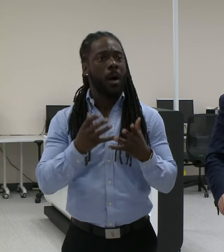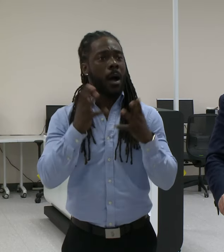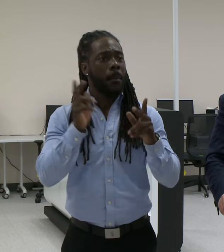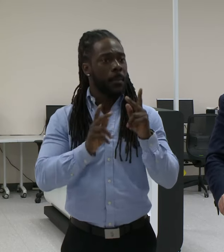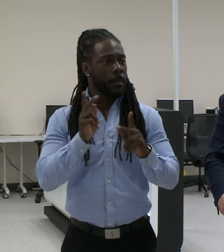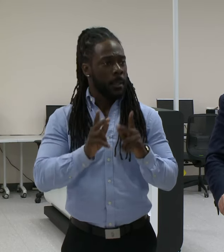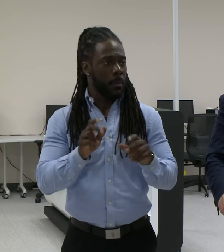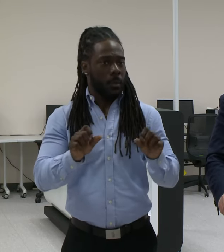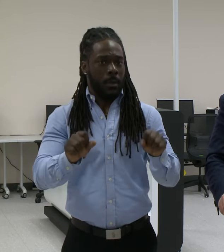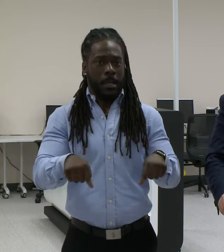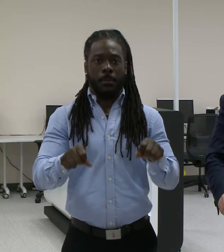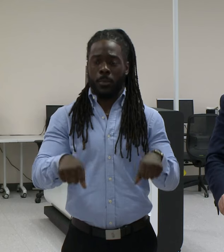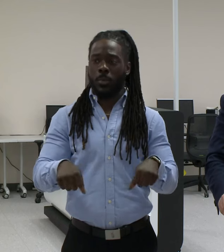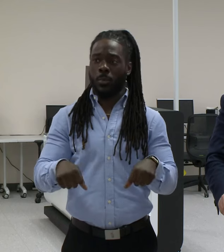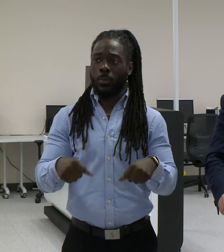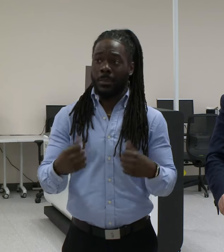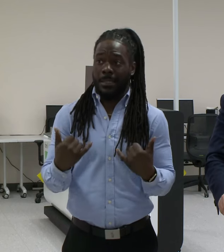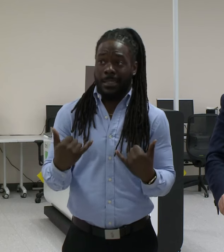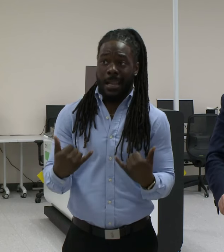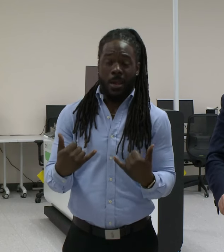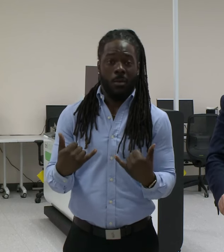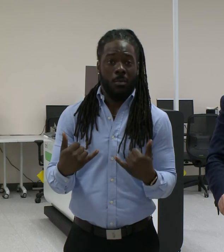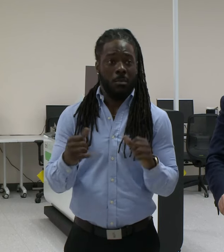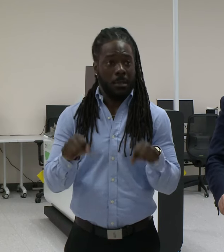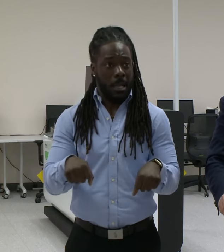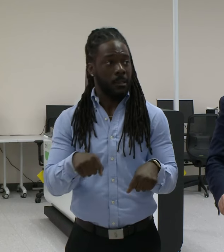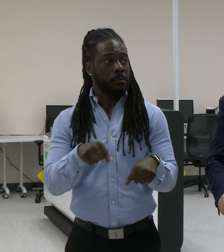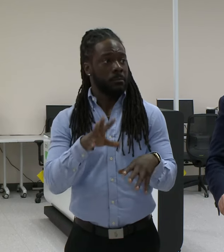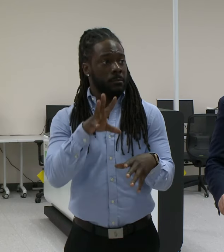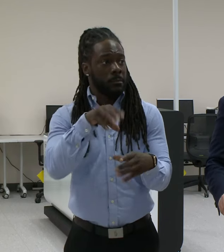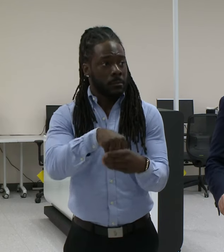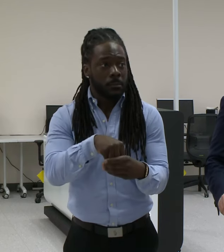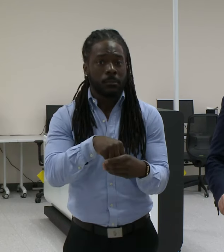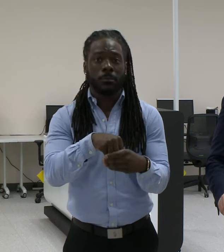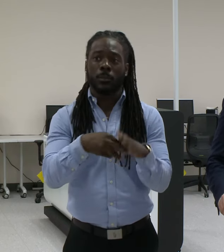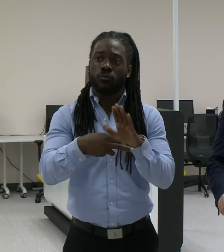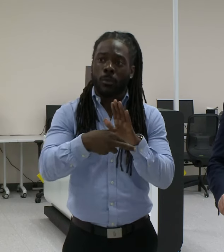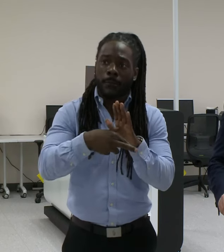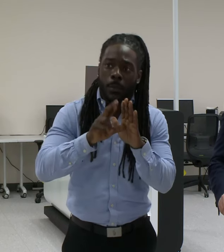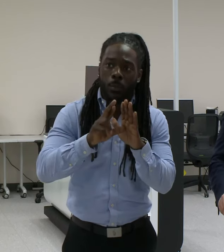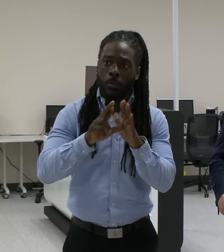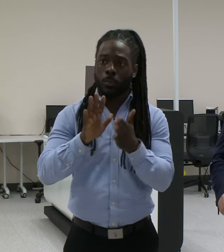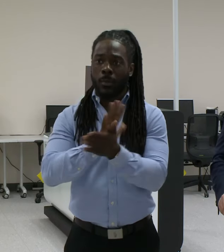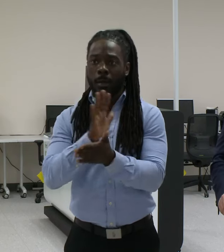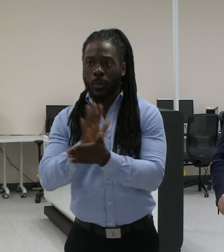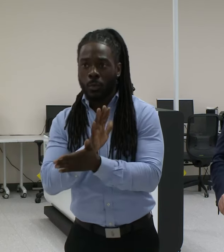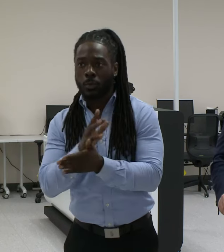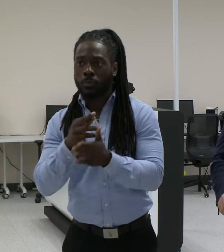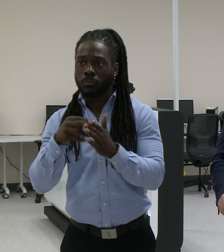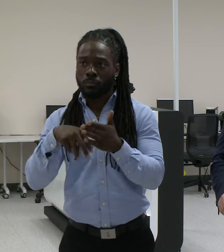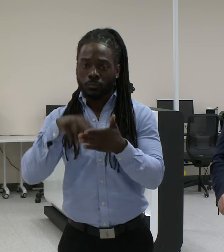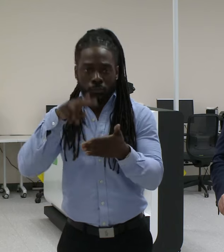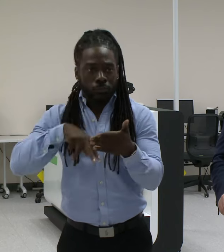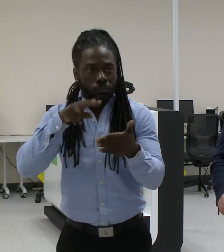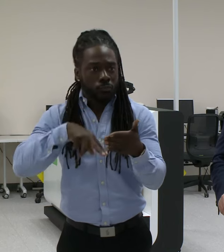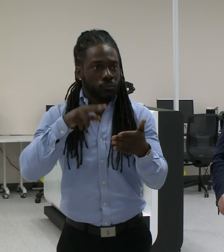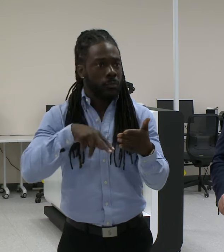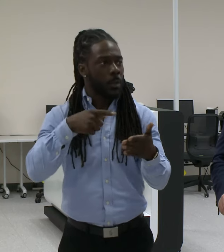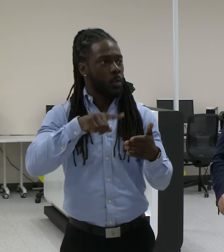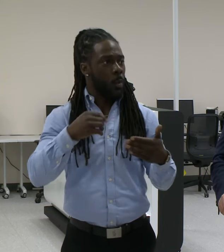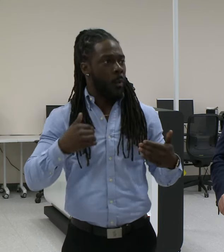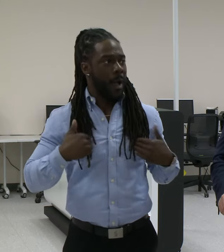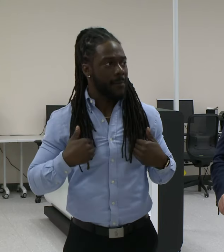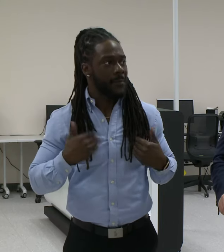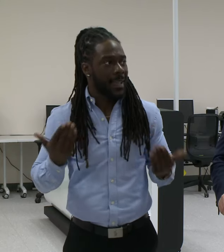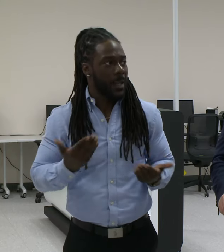that will be able to now participate in reviewing the records that you have here in our